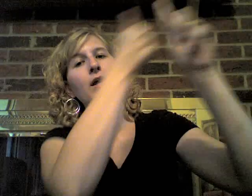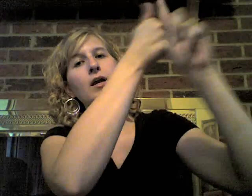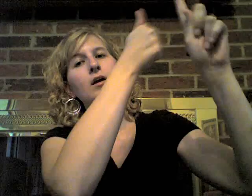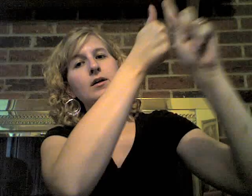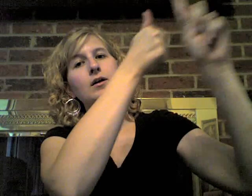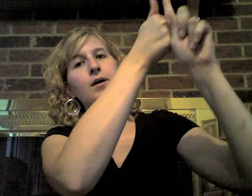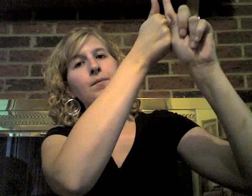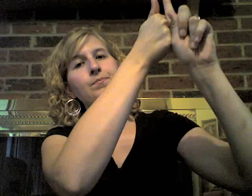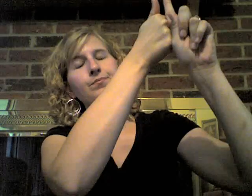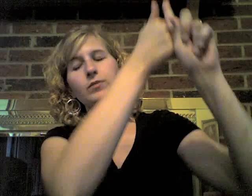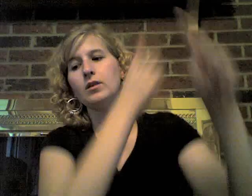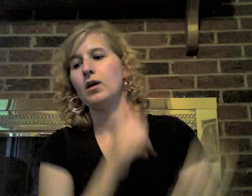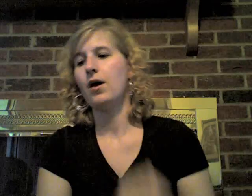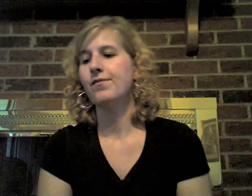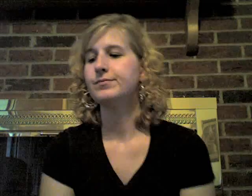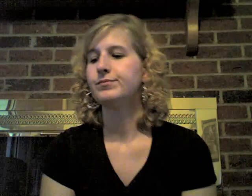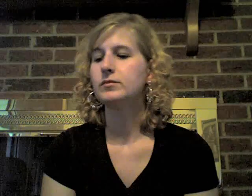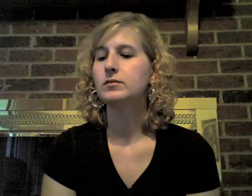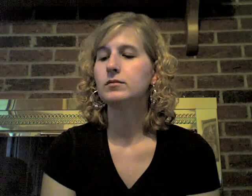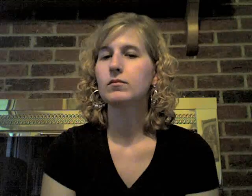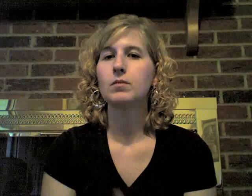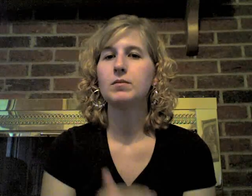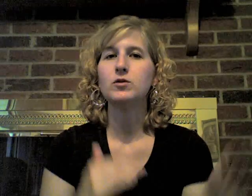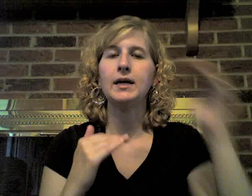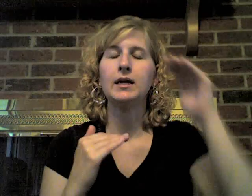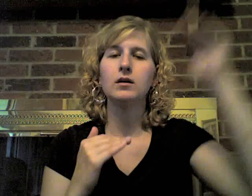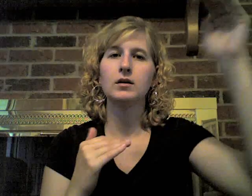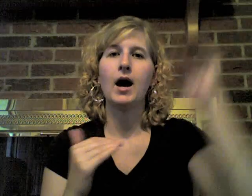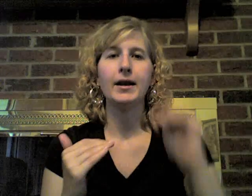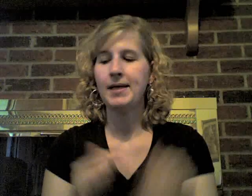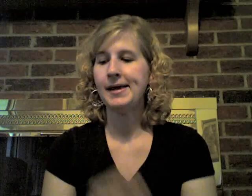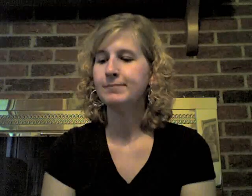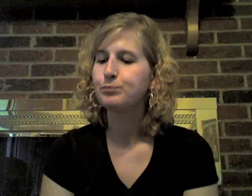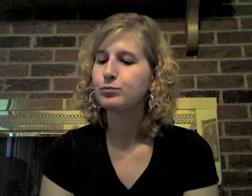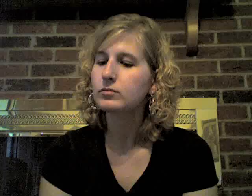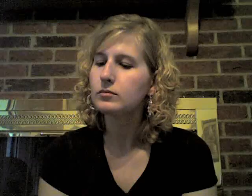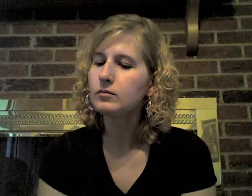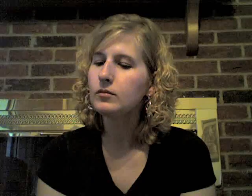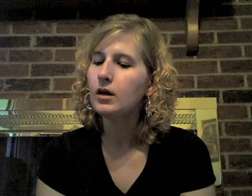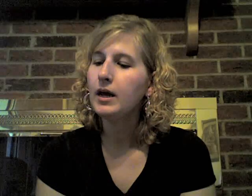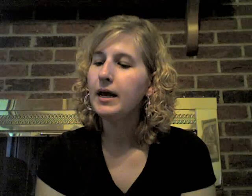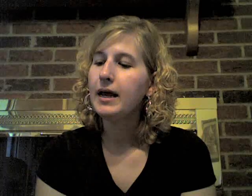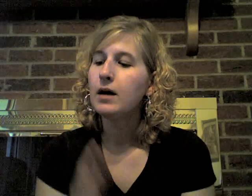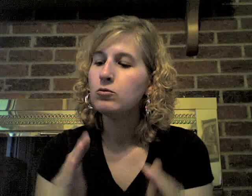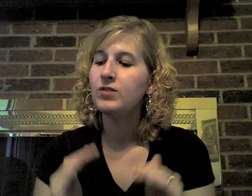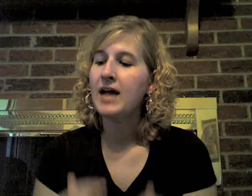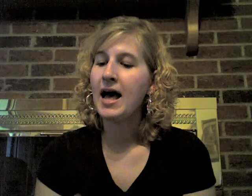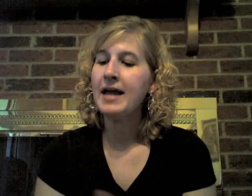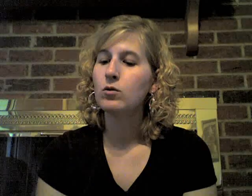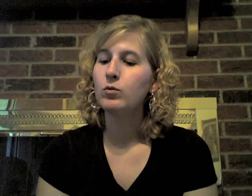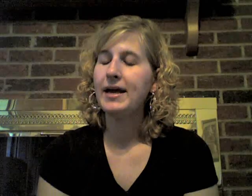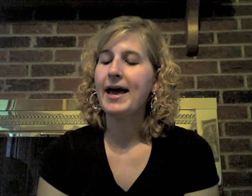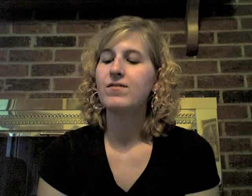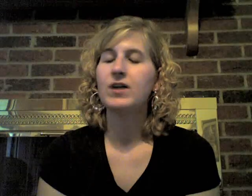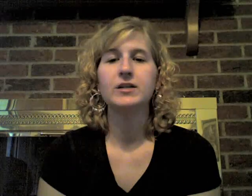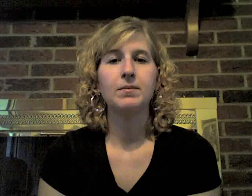authority of between God and man. Moving on, we have our